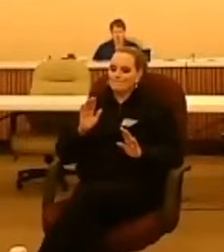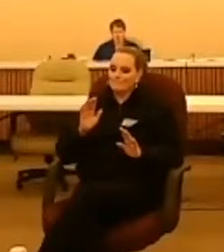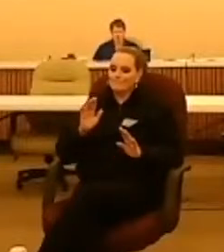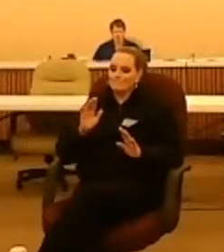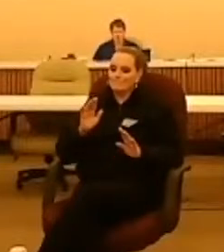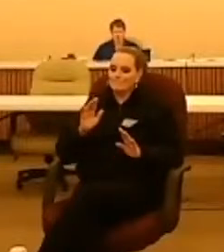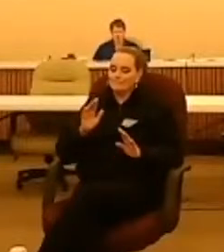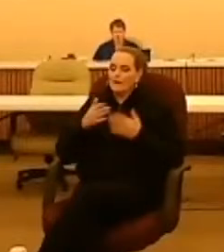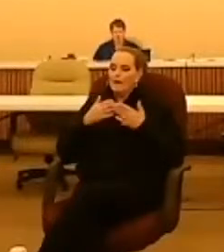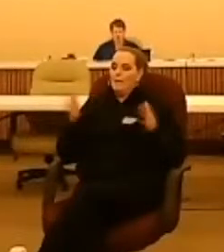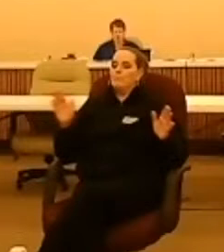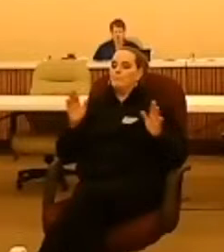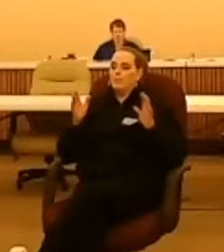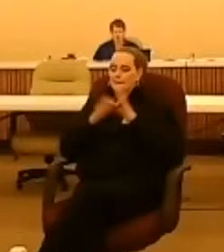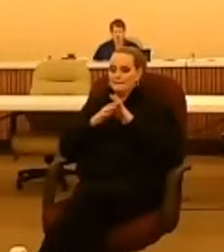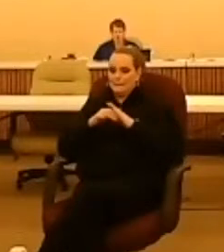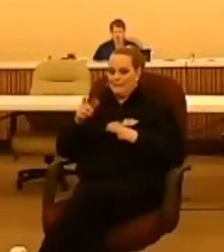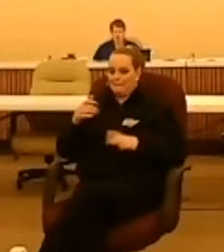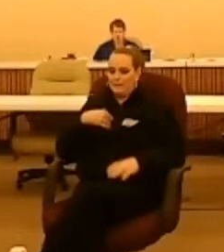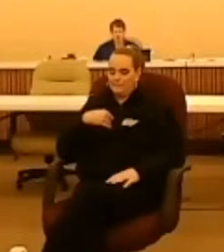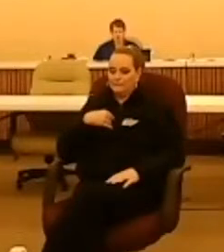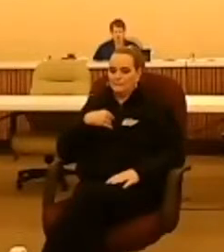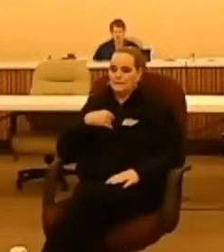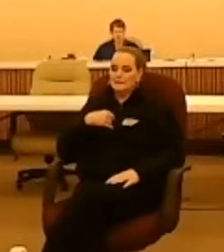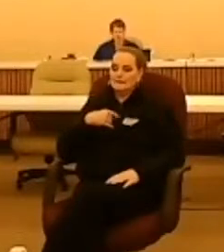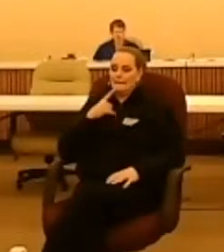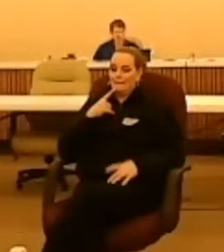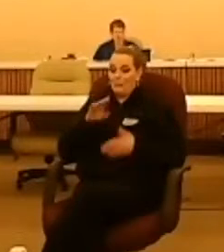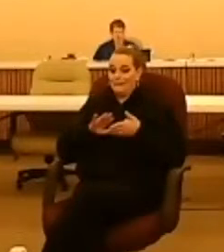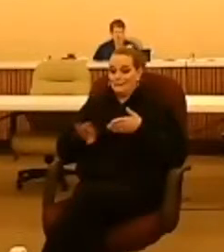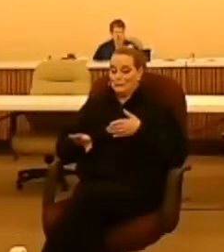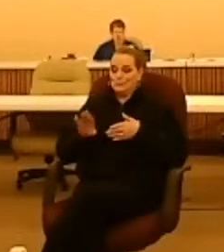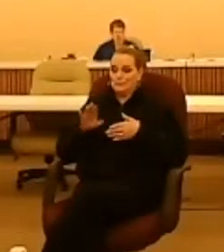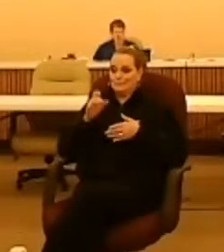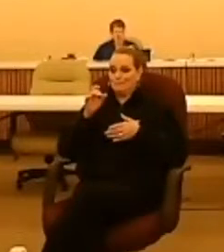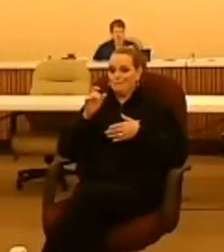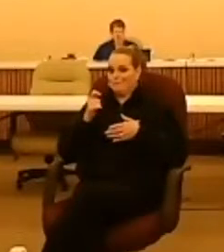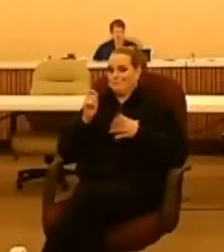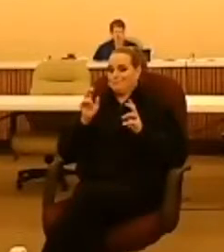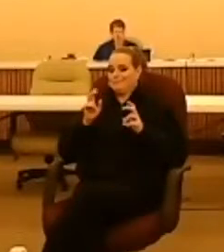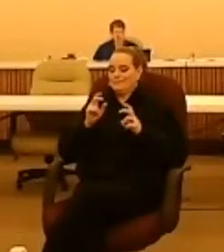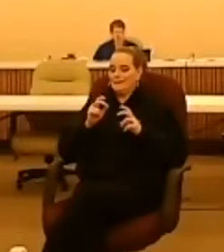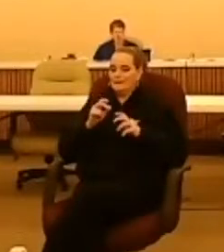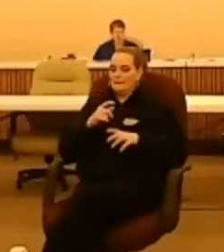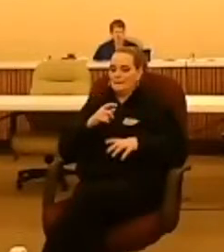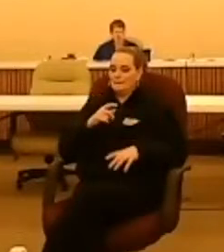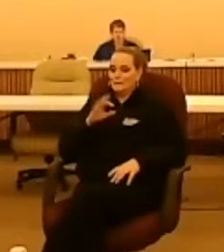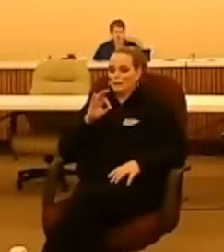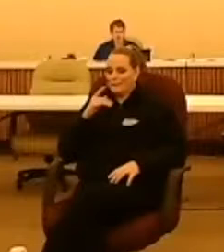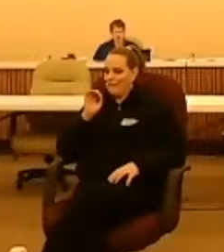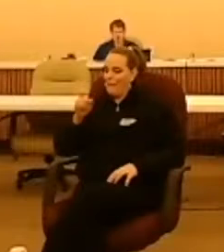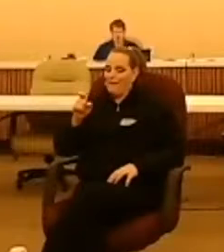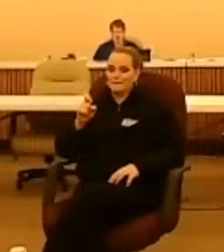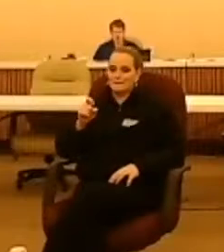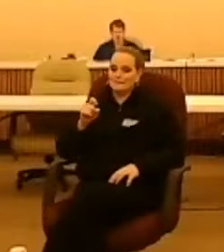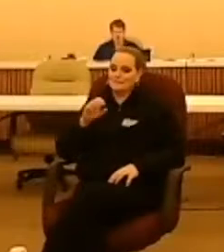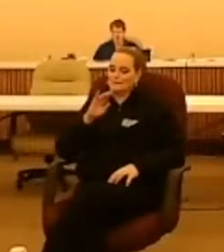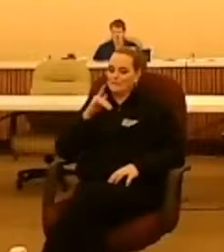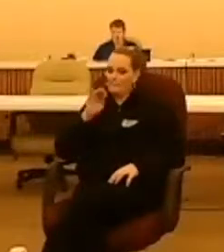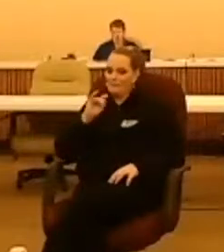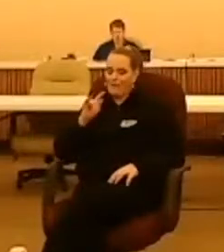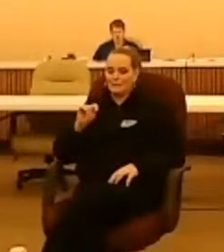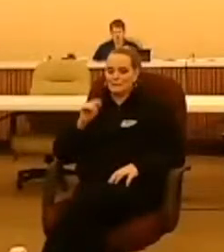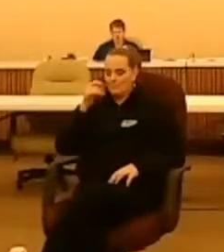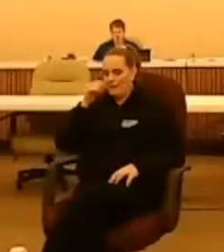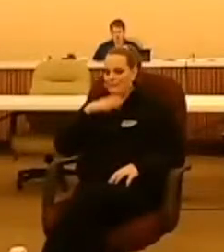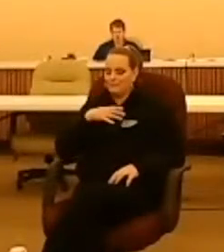A public statement, if you'll excuse the old saying, just the facts, ma'am, right? You know, I don't